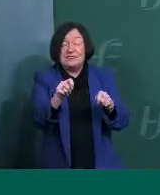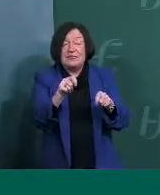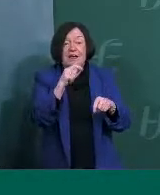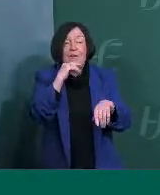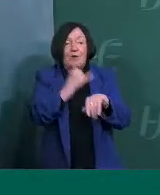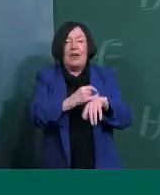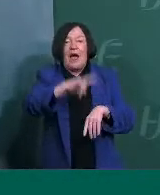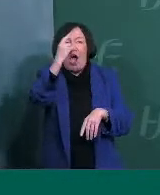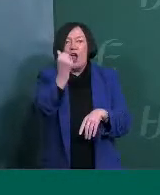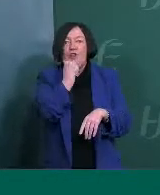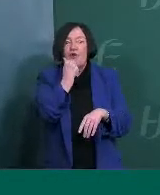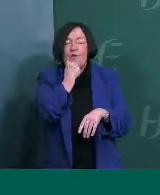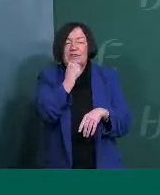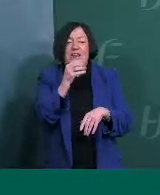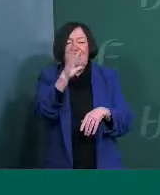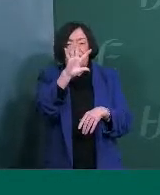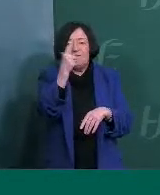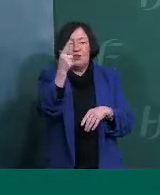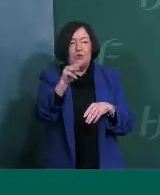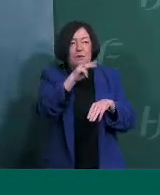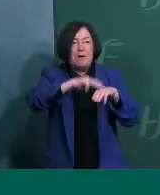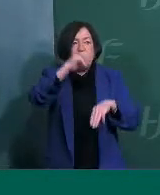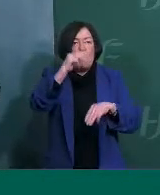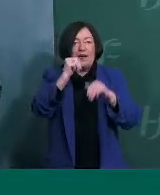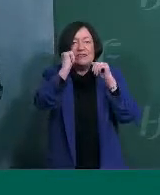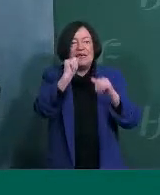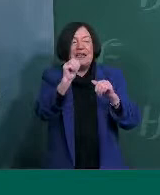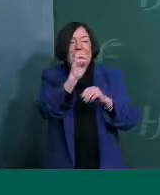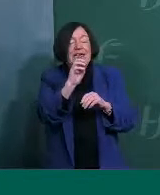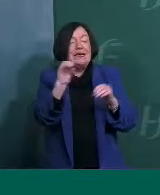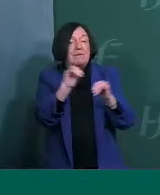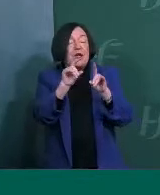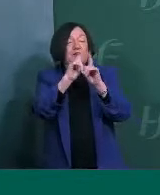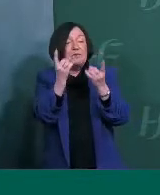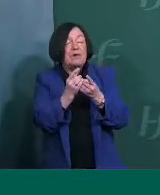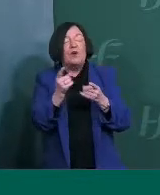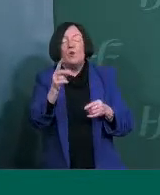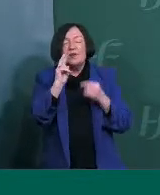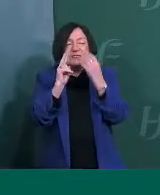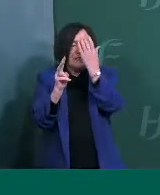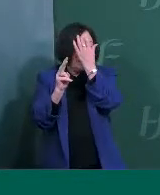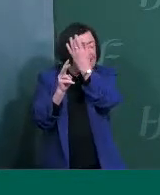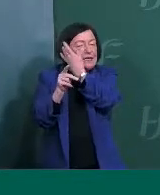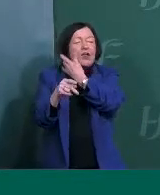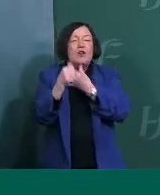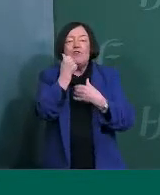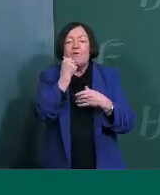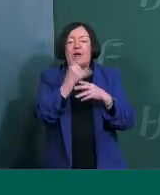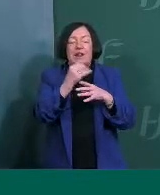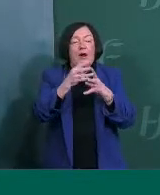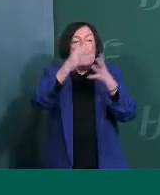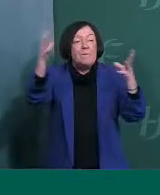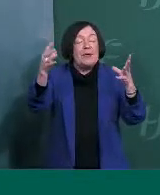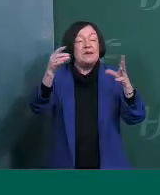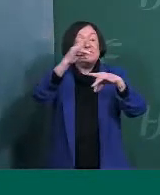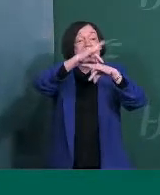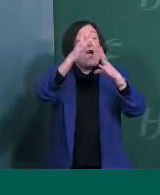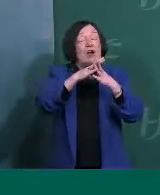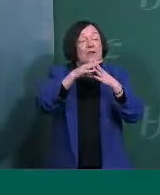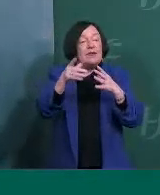high levels of attendance with 52 people more attending than the same day in 2019. So we are seeing in a number of our bigger sites, our Model 4